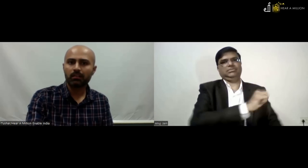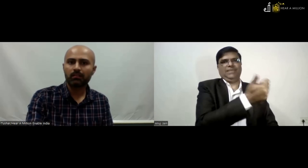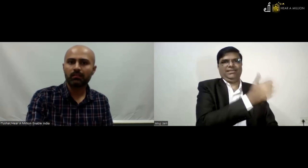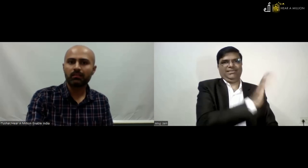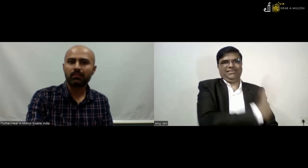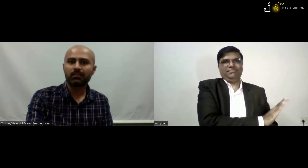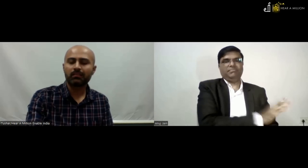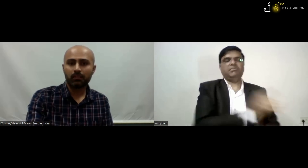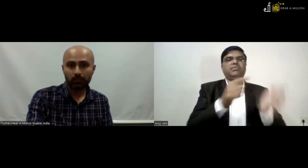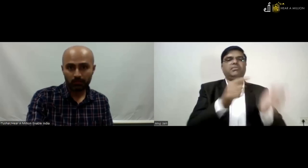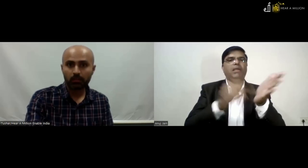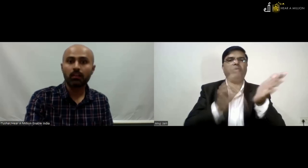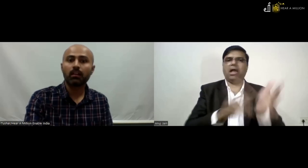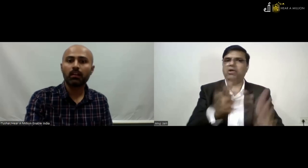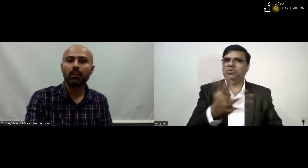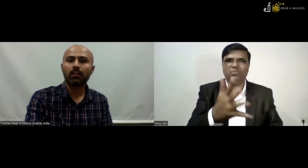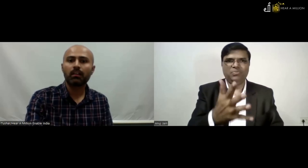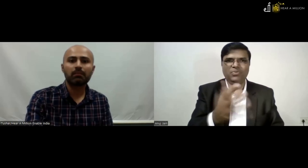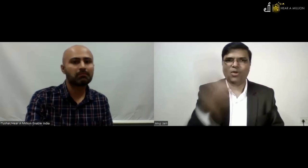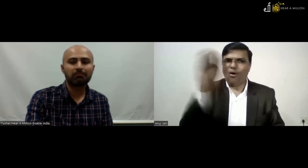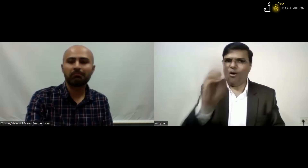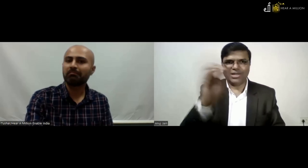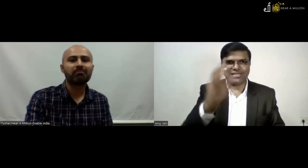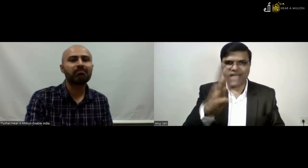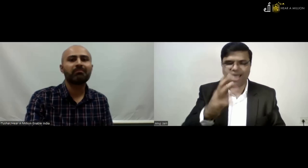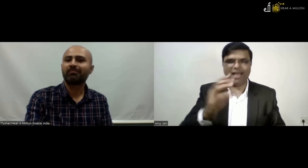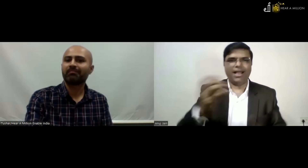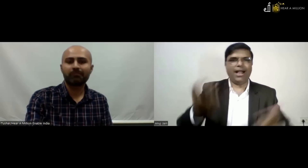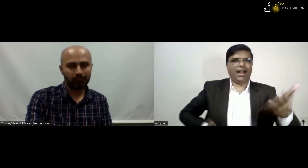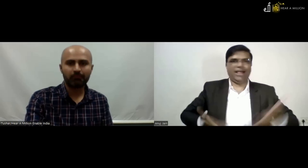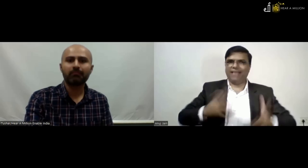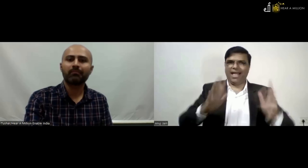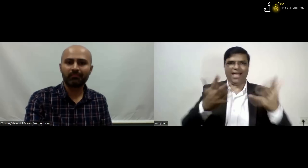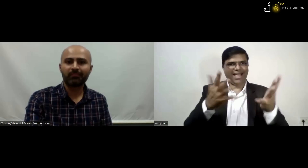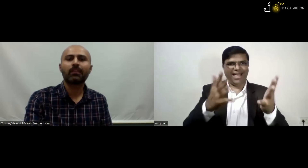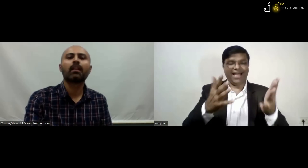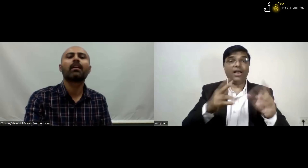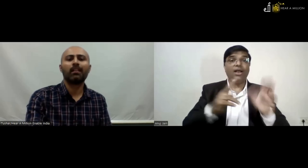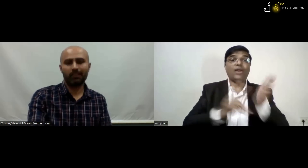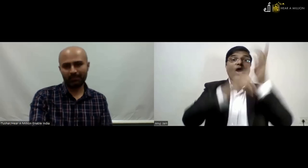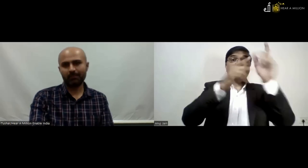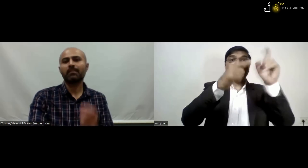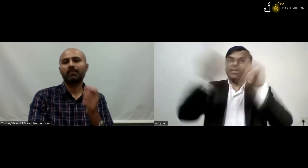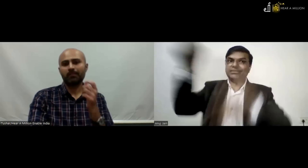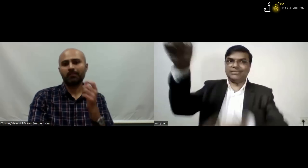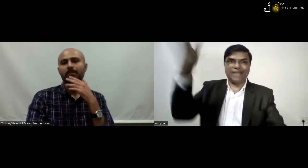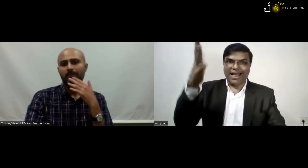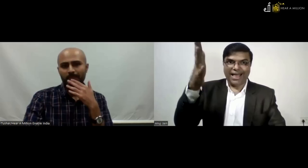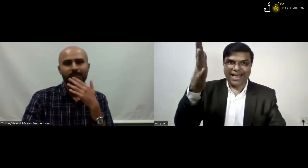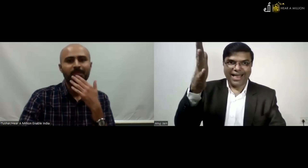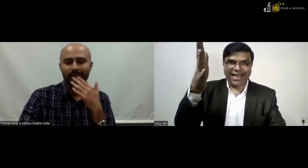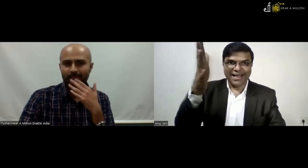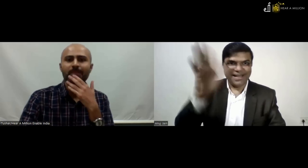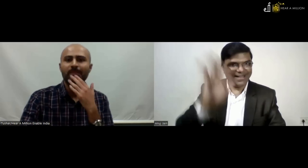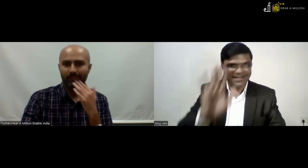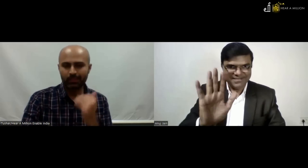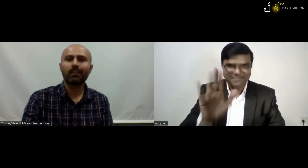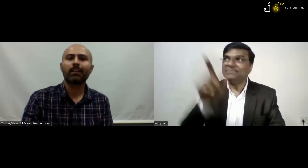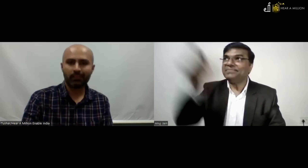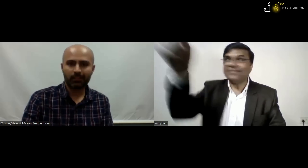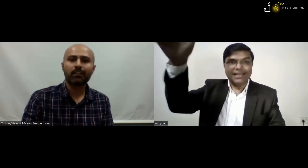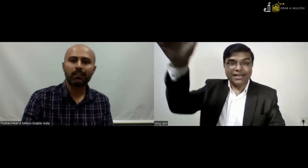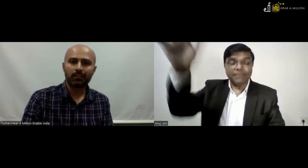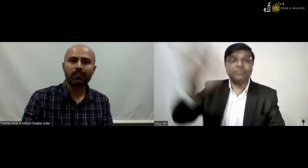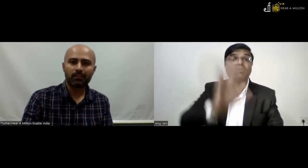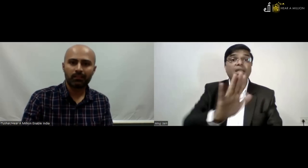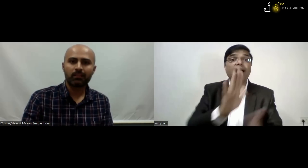easy. There are other states also like Tamil Nadu, Kerala, as I already told you, West Bengal, all